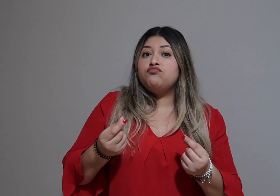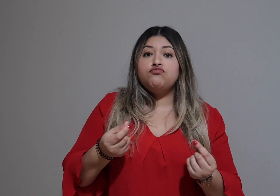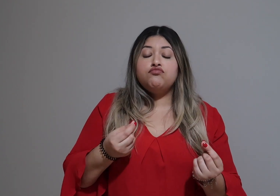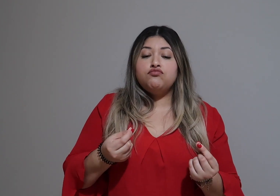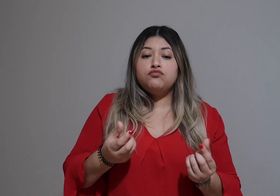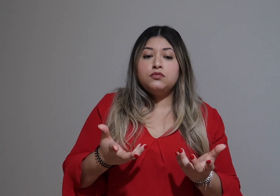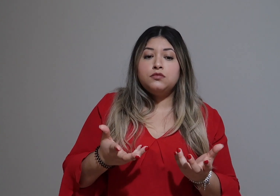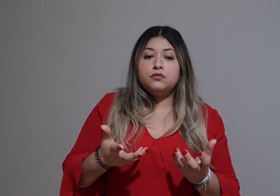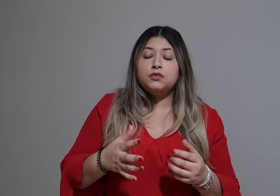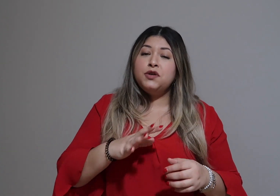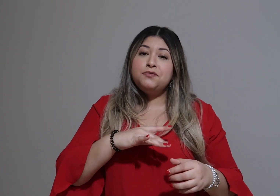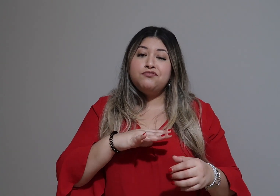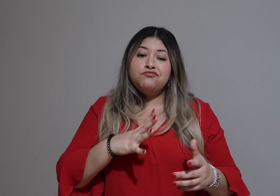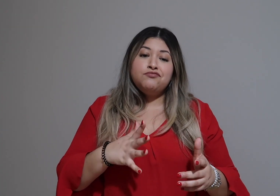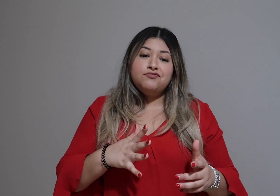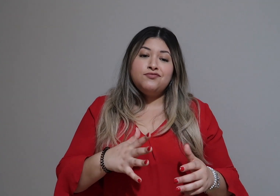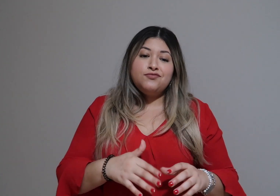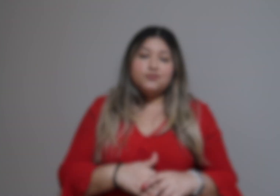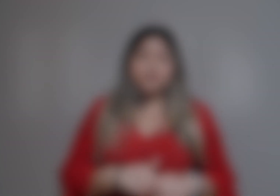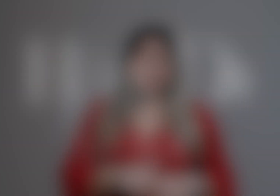want them to do in the sign itself.